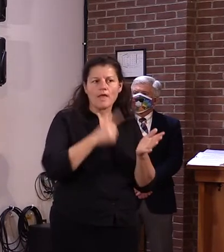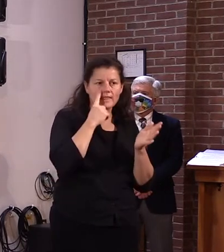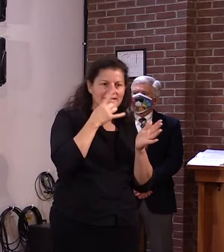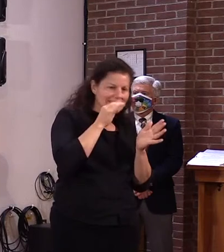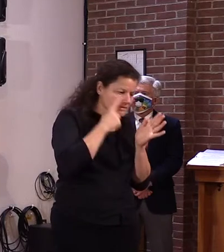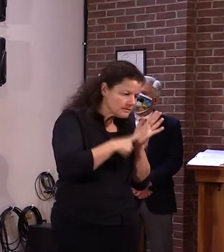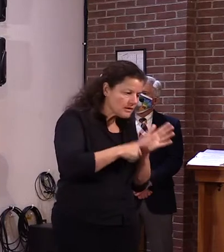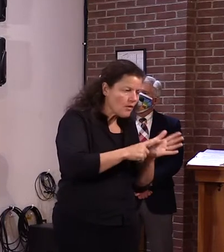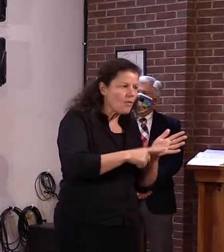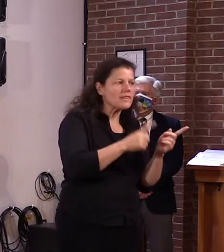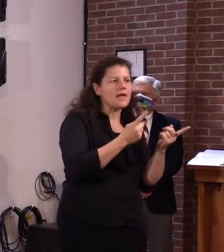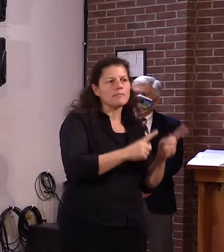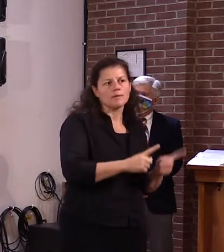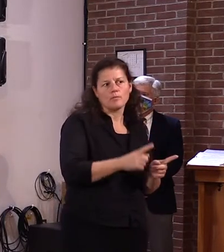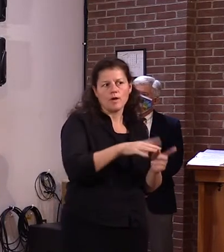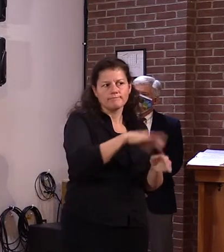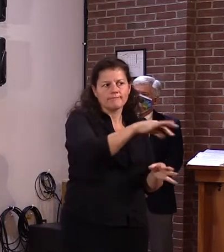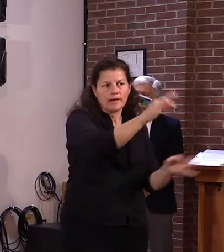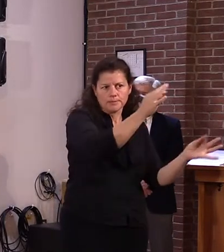the Woodstock Inn themselves.